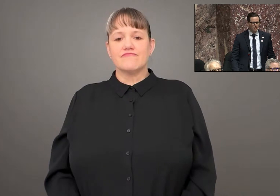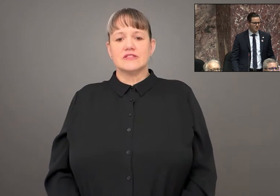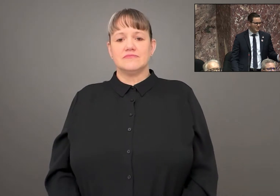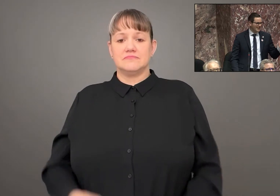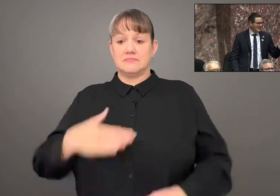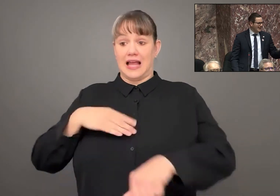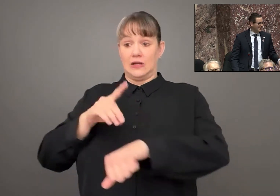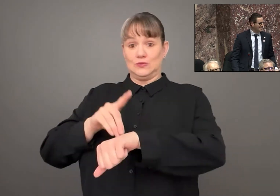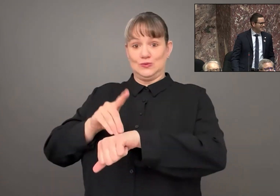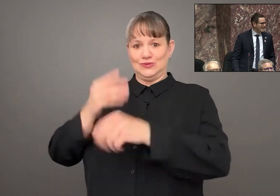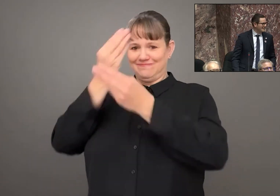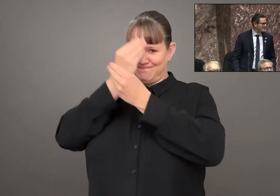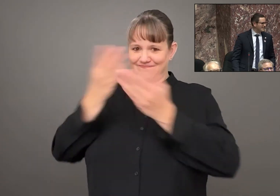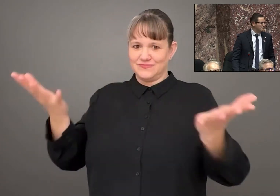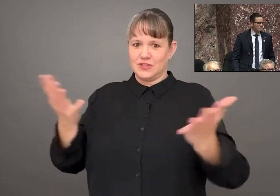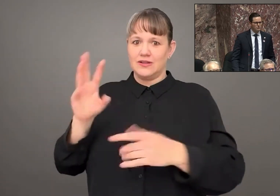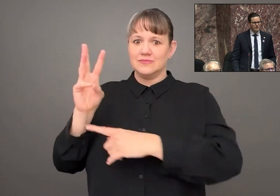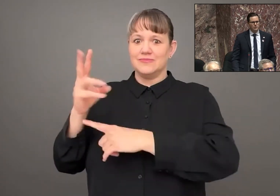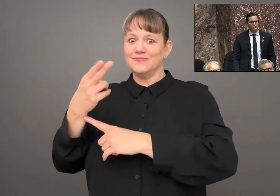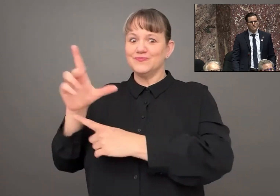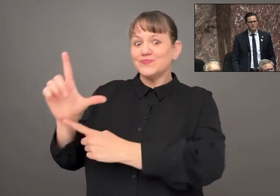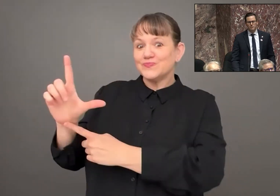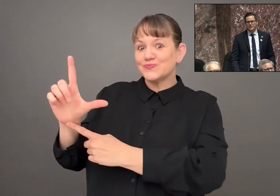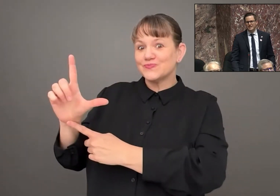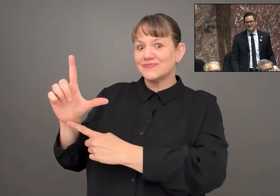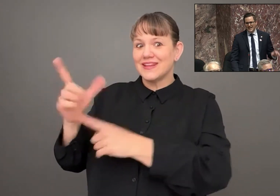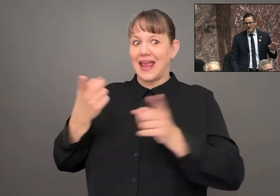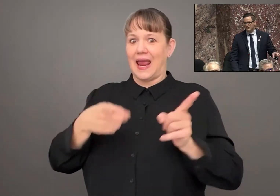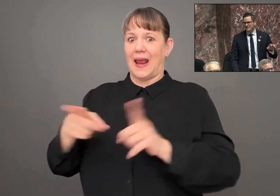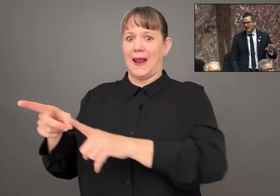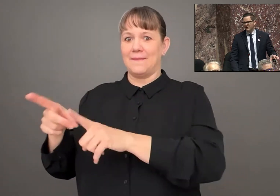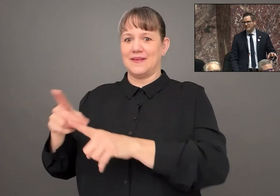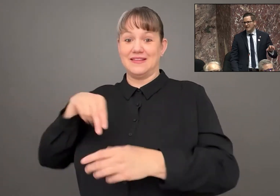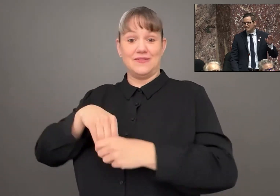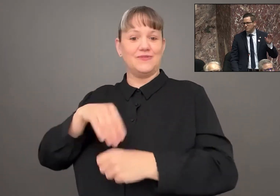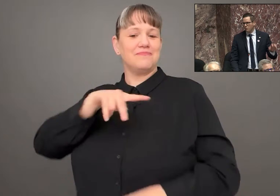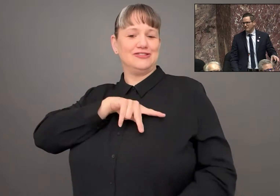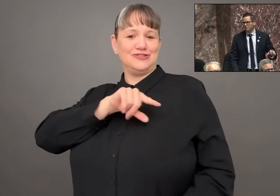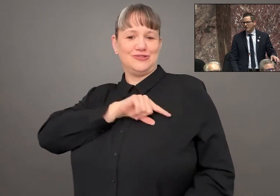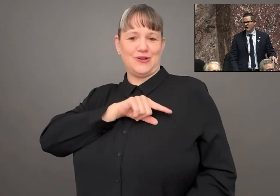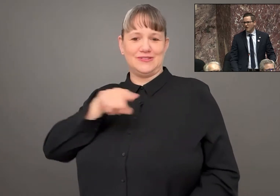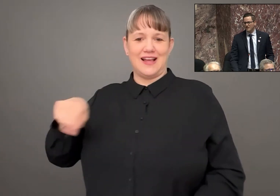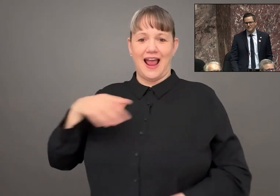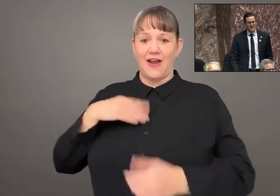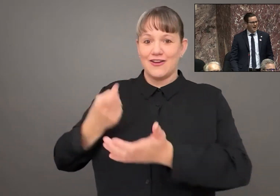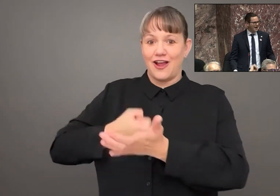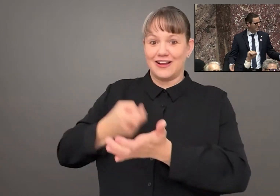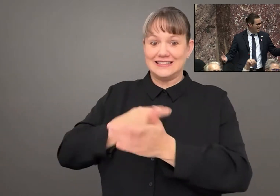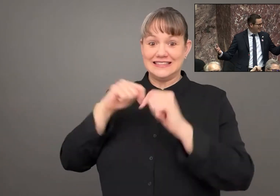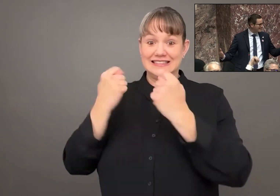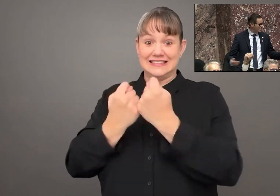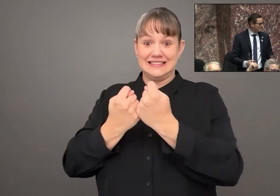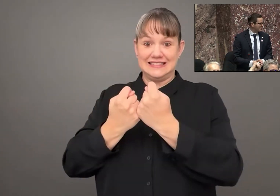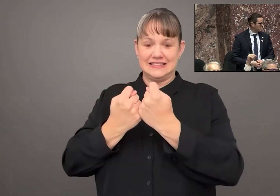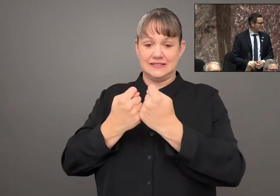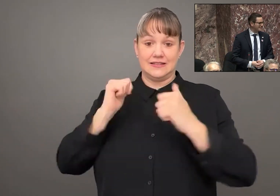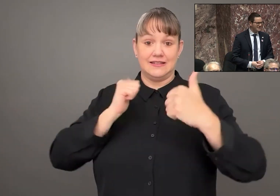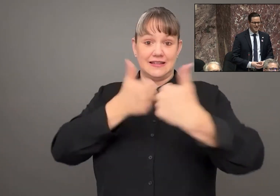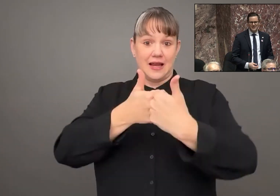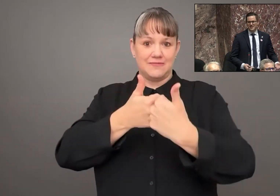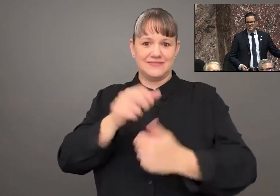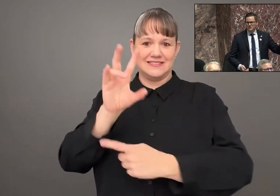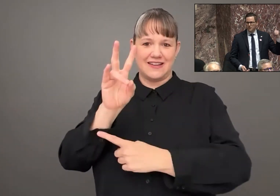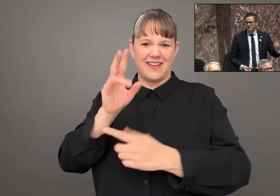Prince George. Tonight, the Prince George Cougars will be Game 7 against the Portland Winterhawks, and I'd ask the House to